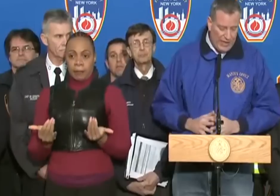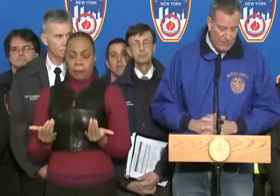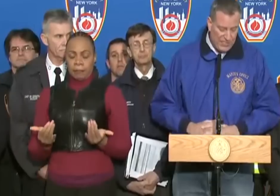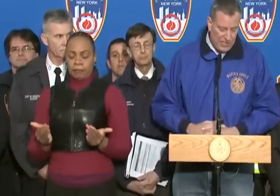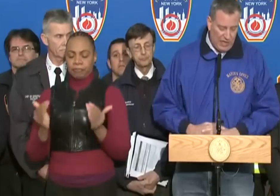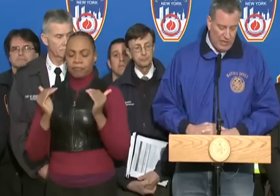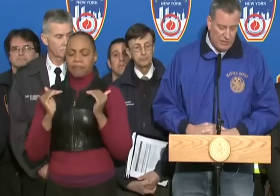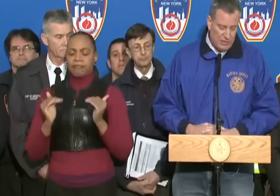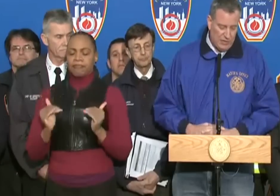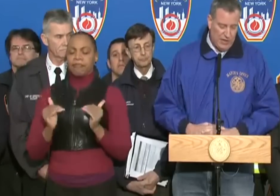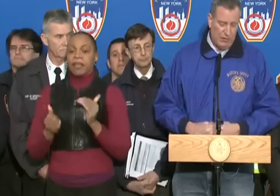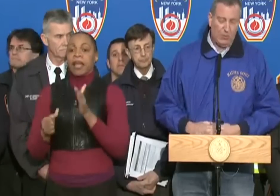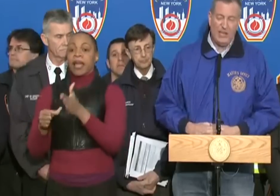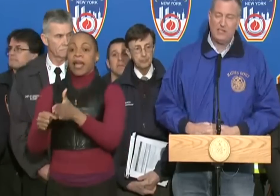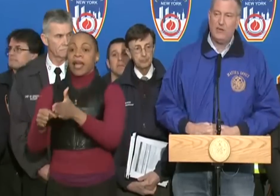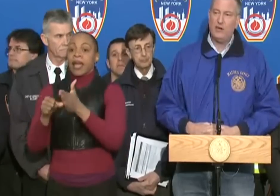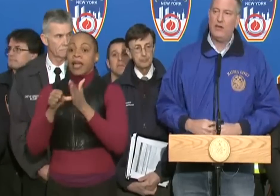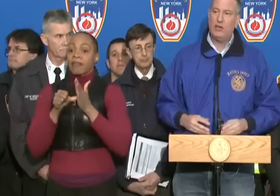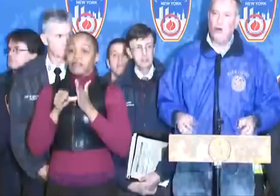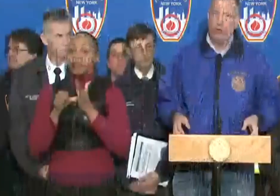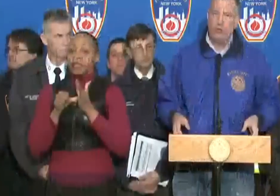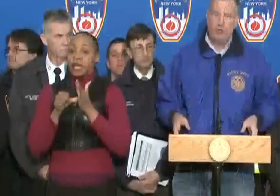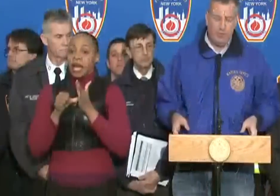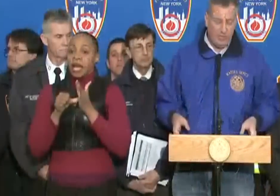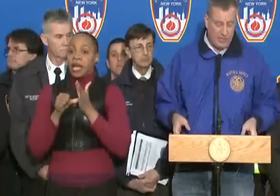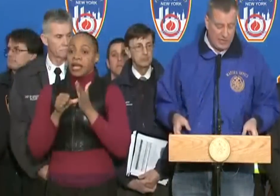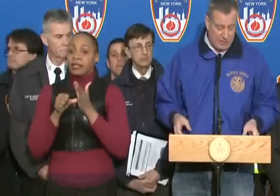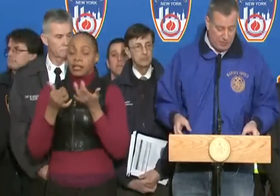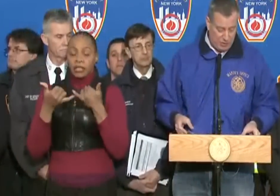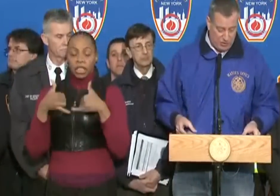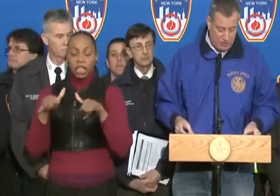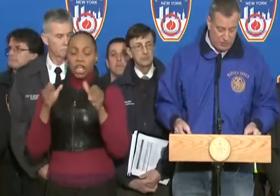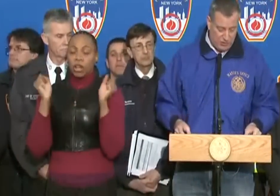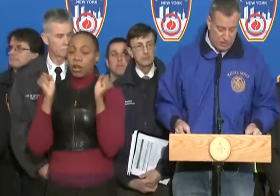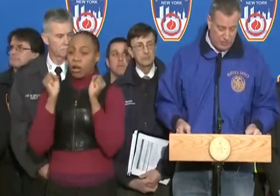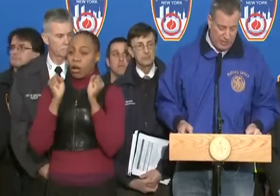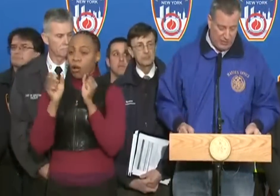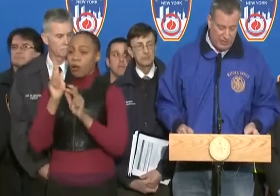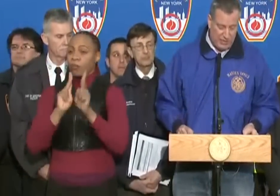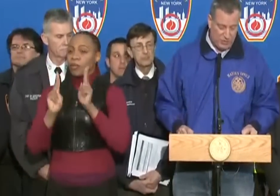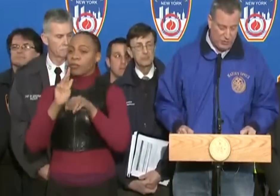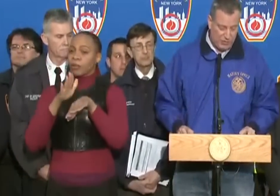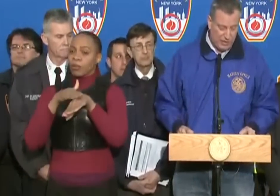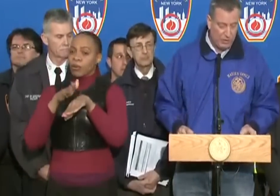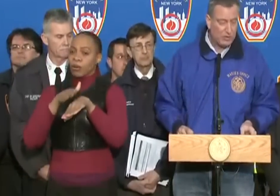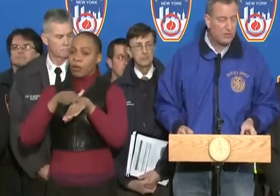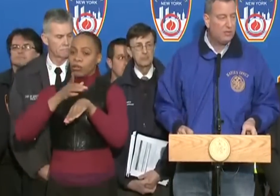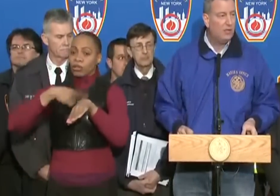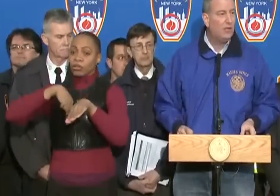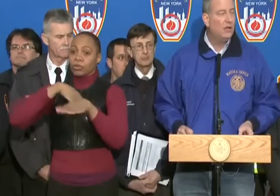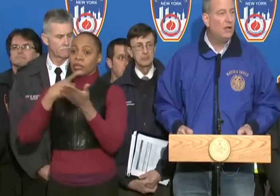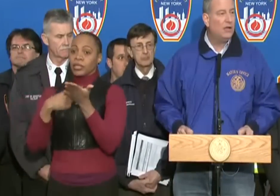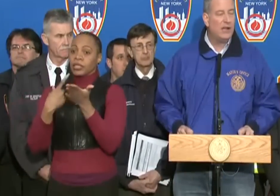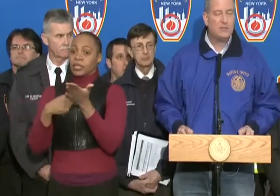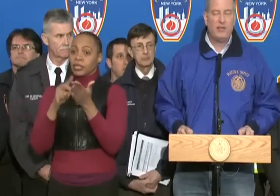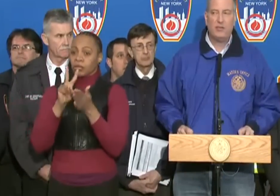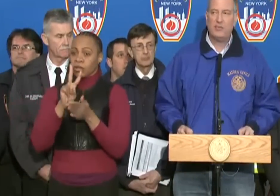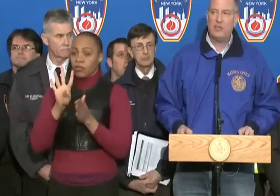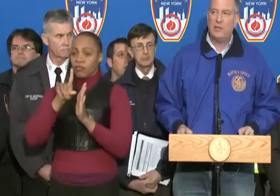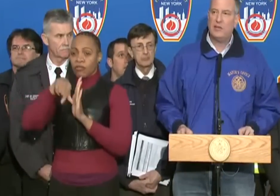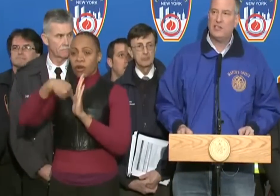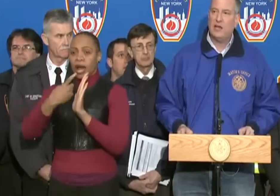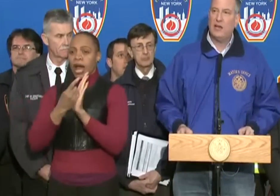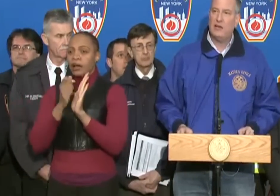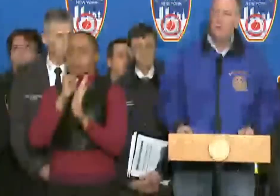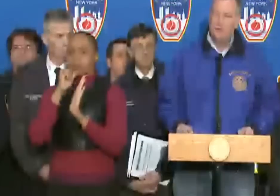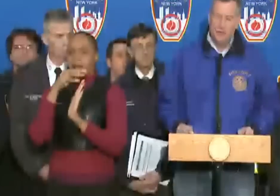I want to emphasize that it remains very, very cold. People need to take the precautions we've talked about over the last 24 hours, not spend too